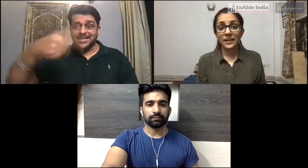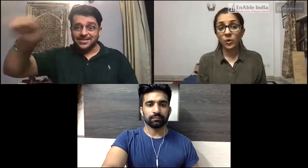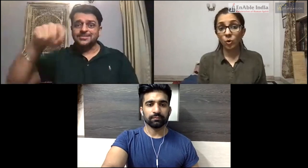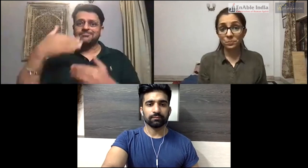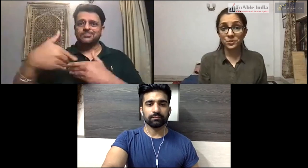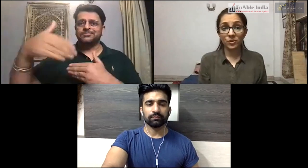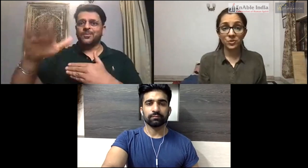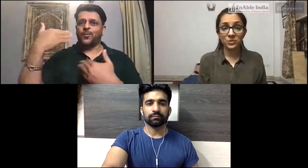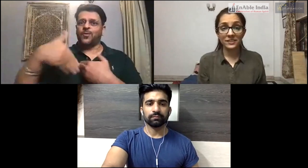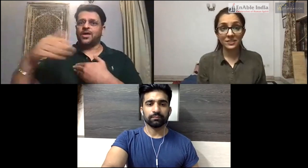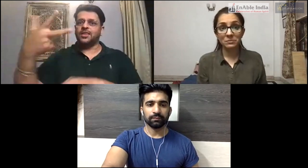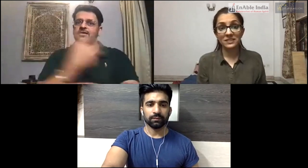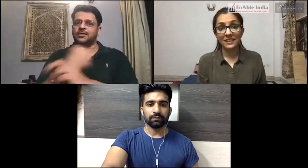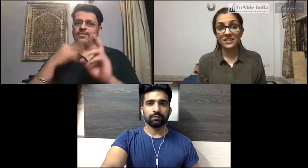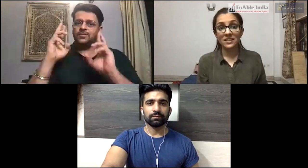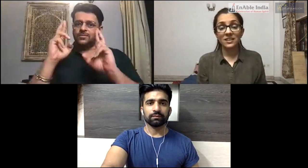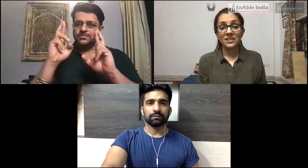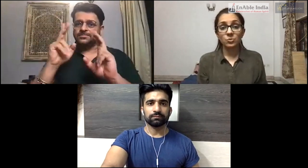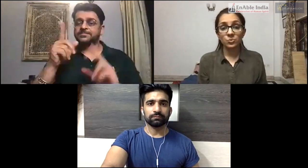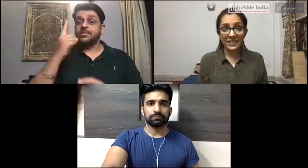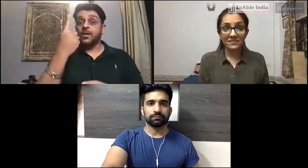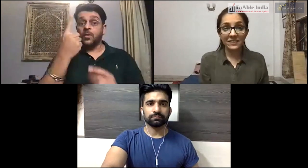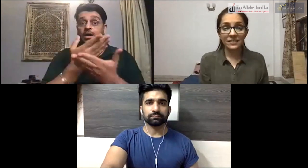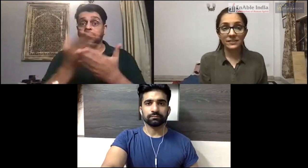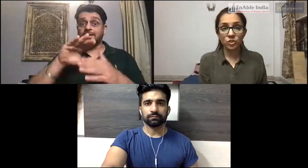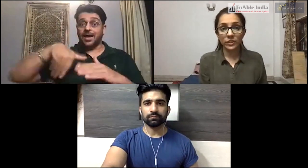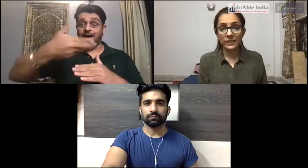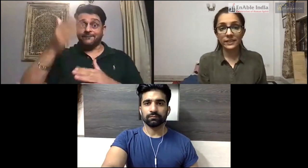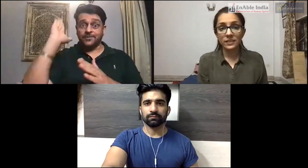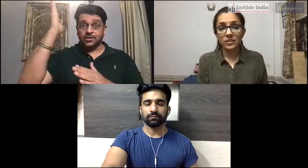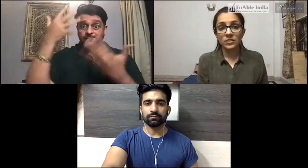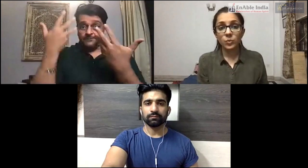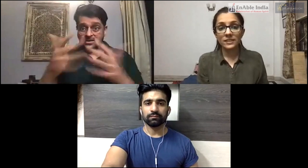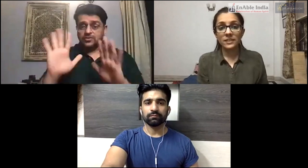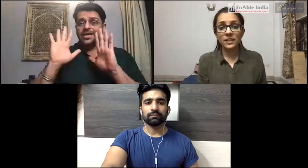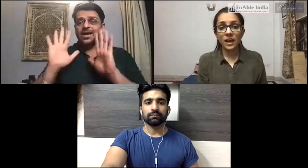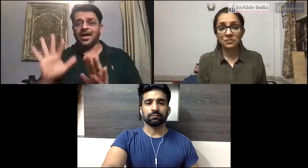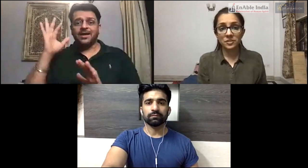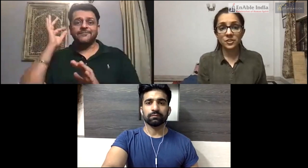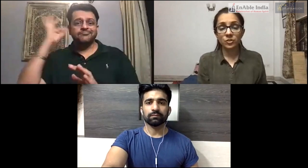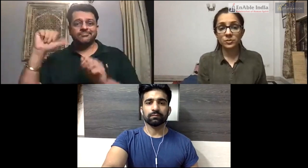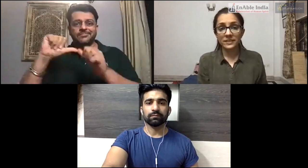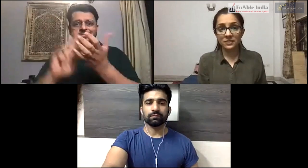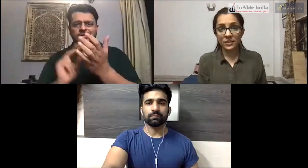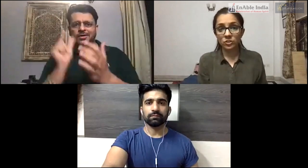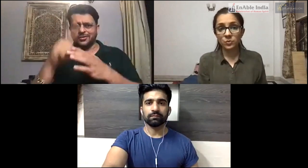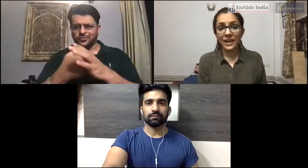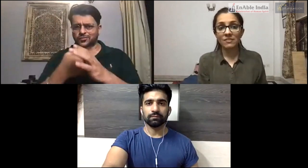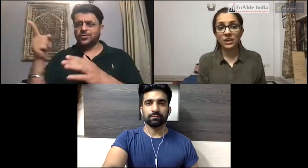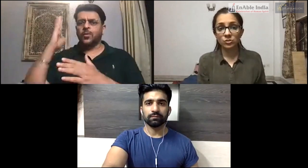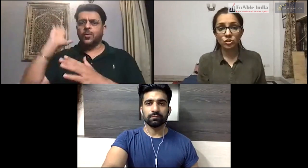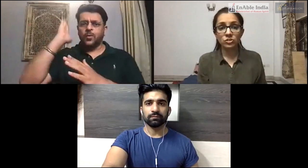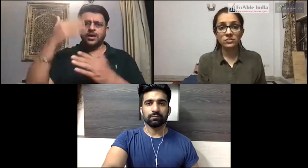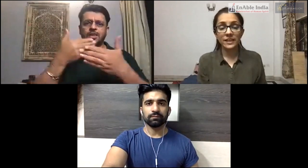I hope, you 63% will get vaccinated shortly. The one thing after, the presentation, we